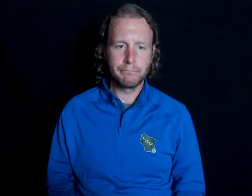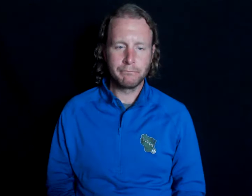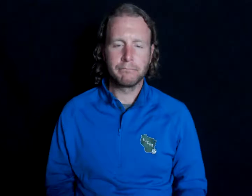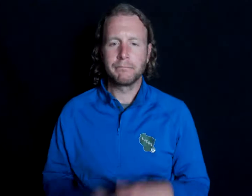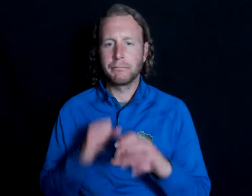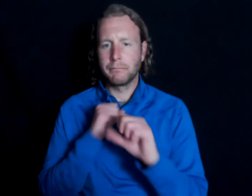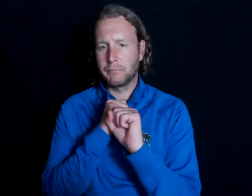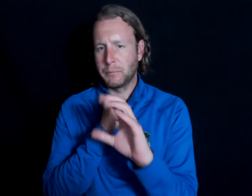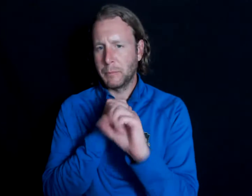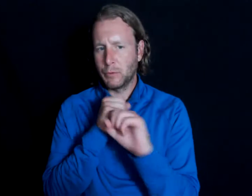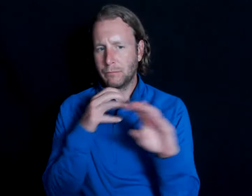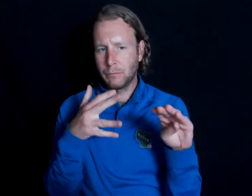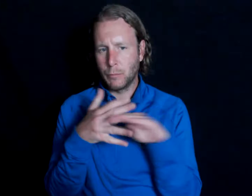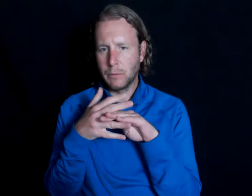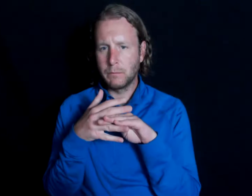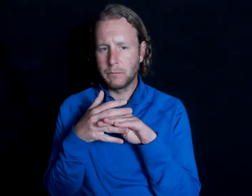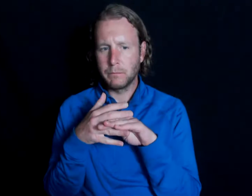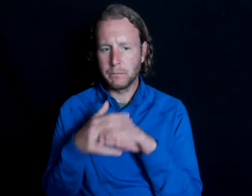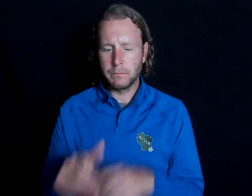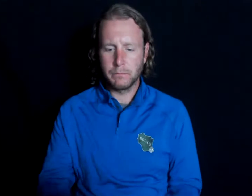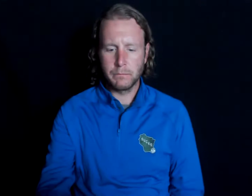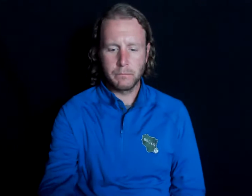Another bundle in the books. Gotta hand it to you, Jamie.